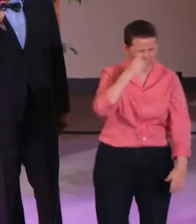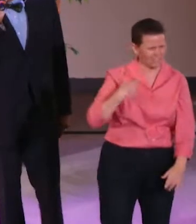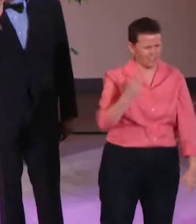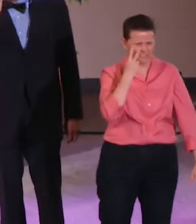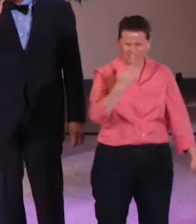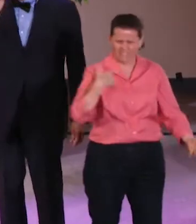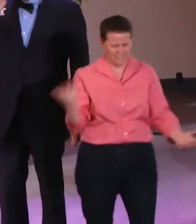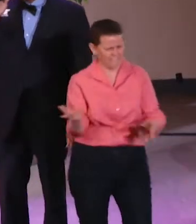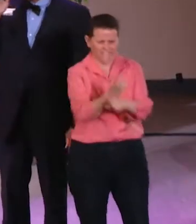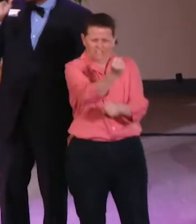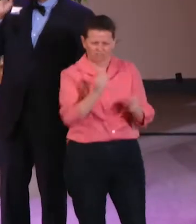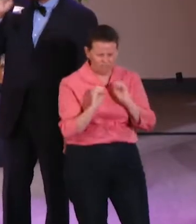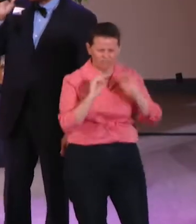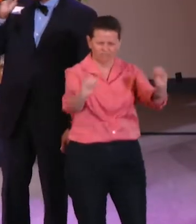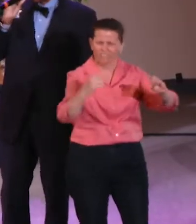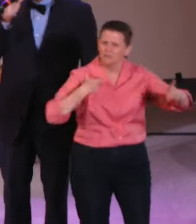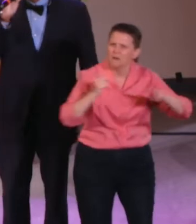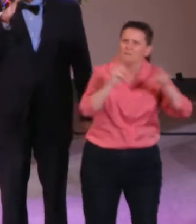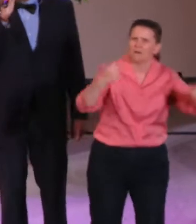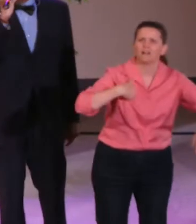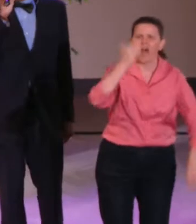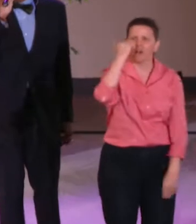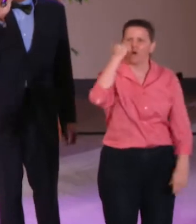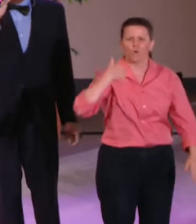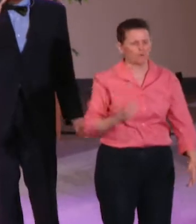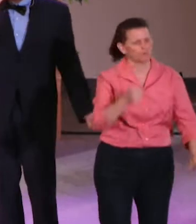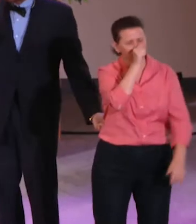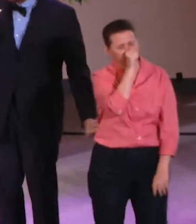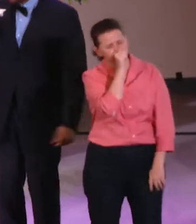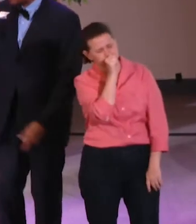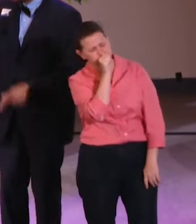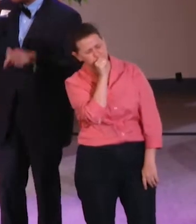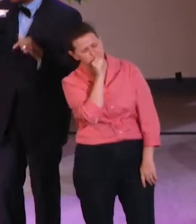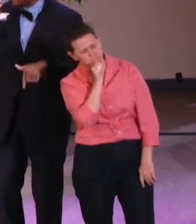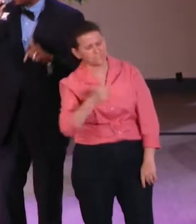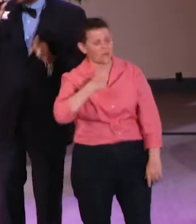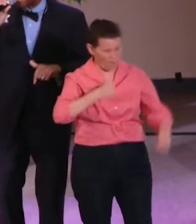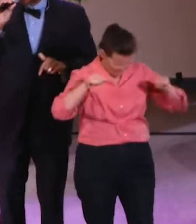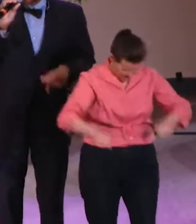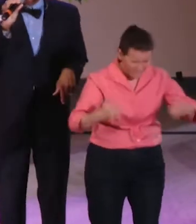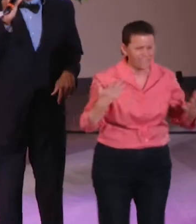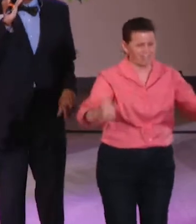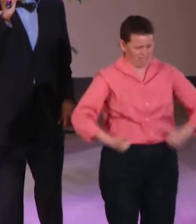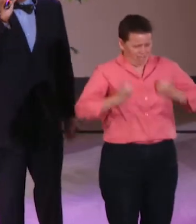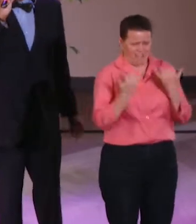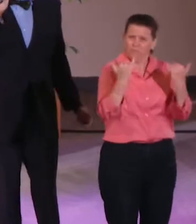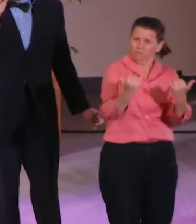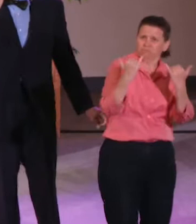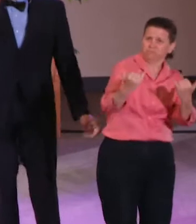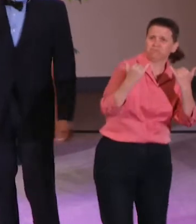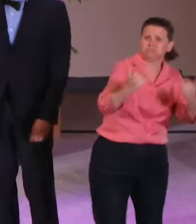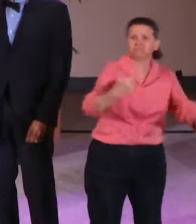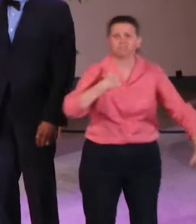while. When I think of all the stuff I had to go through just so I could be here today, my